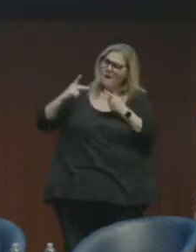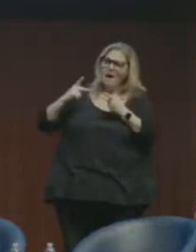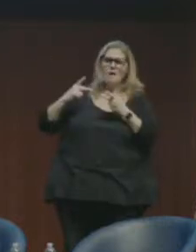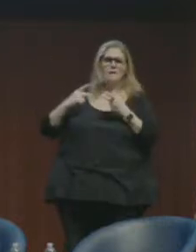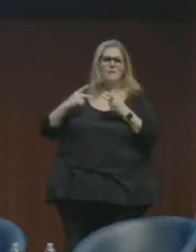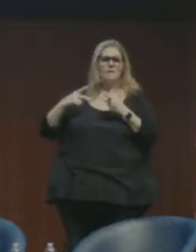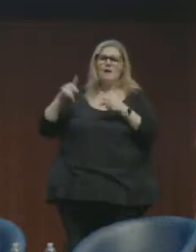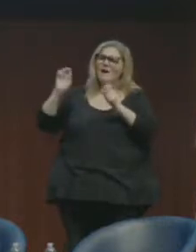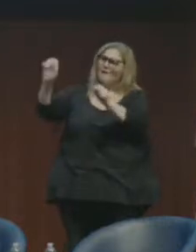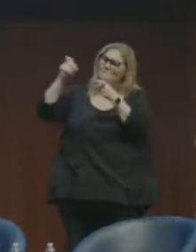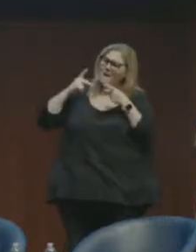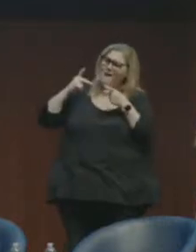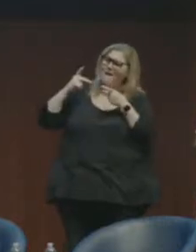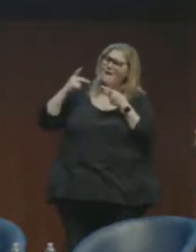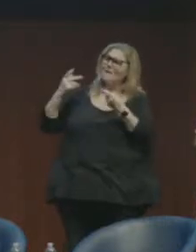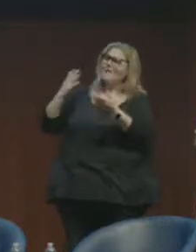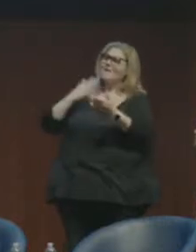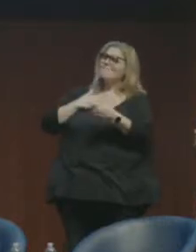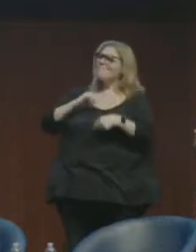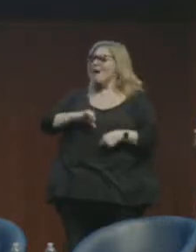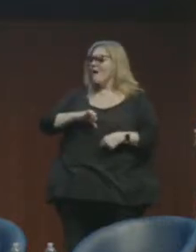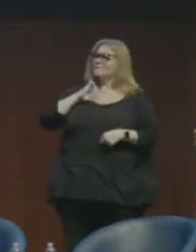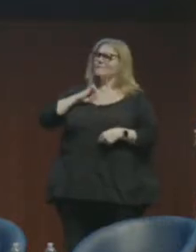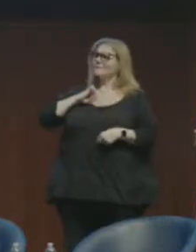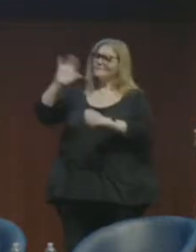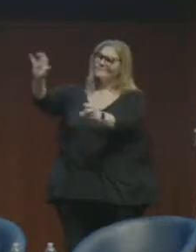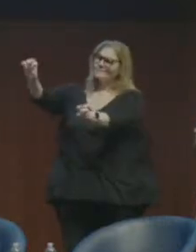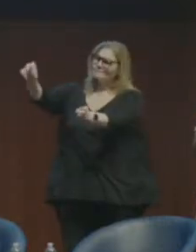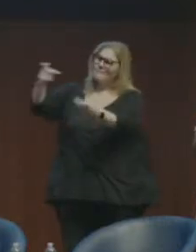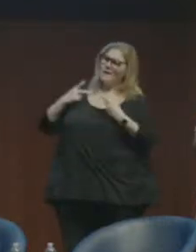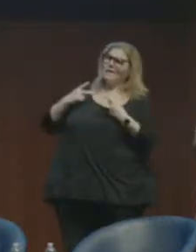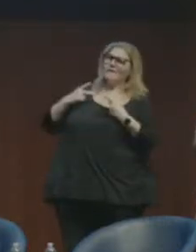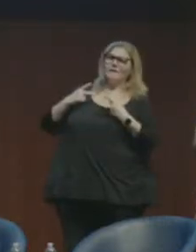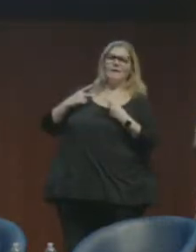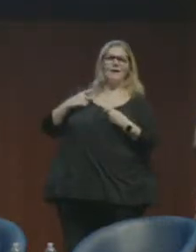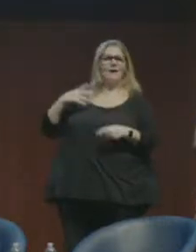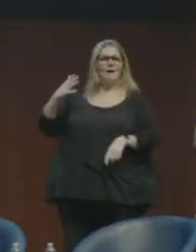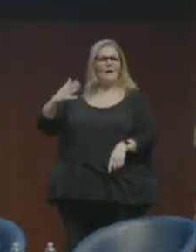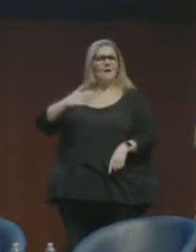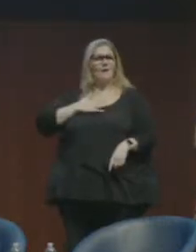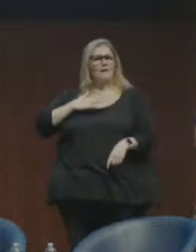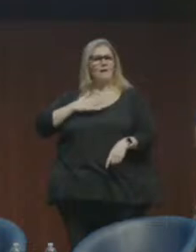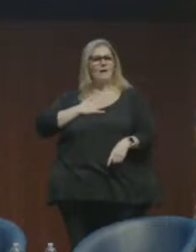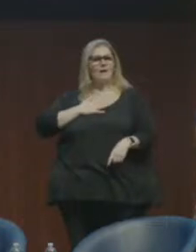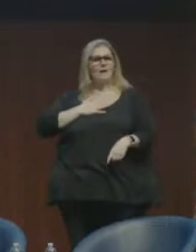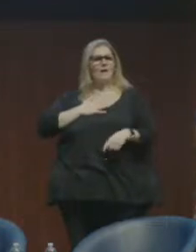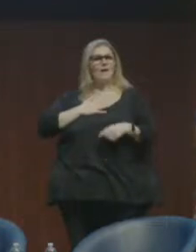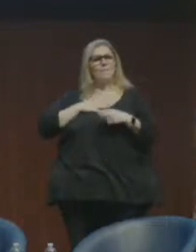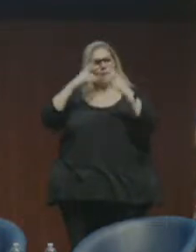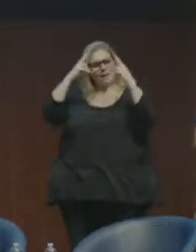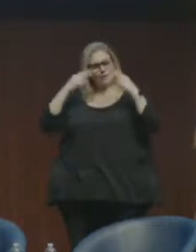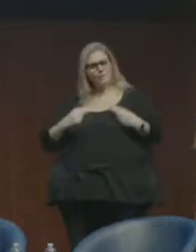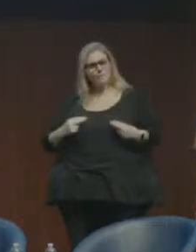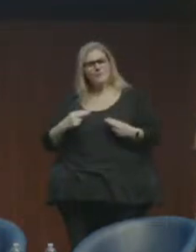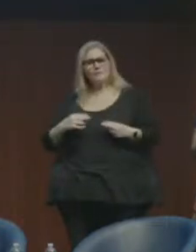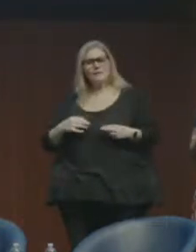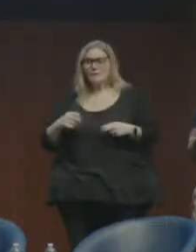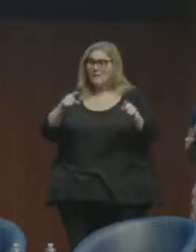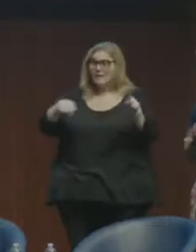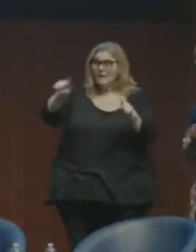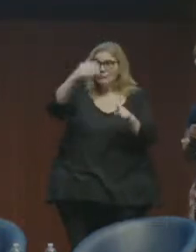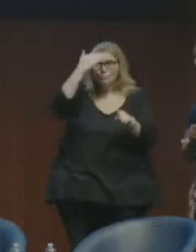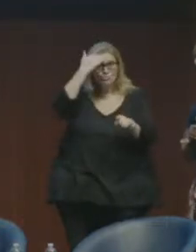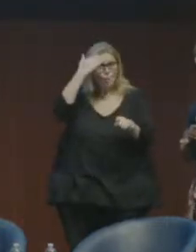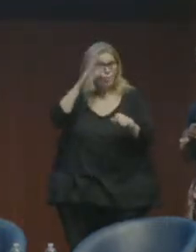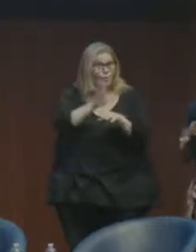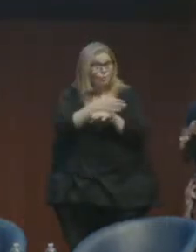back my dignity, took back my humanity. Now, if some of you all